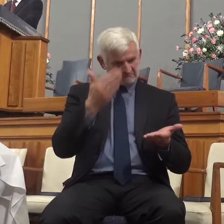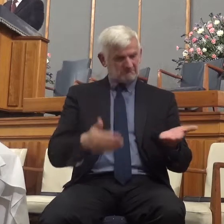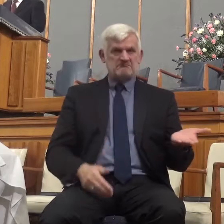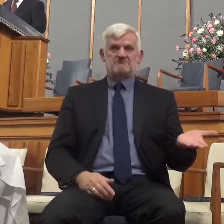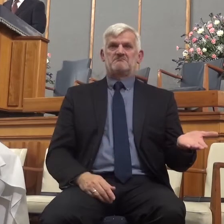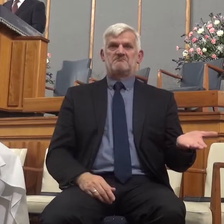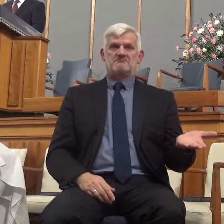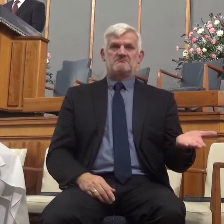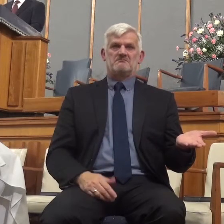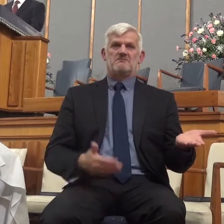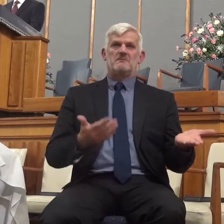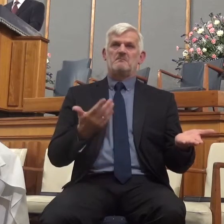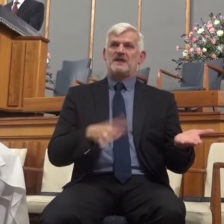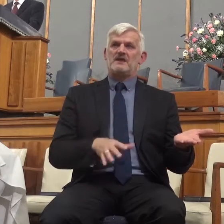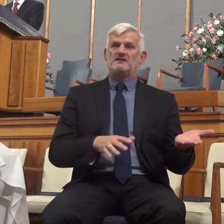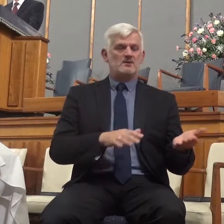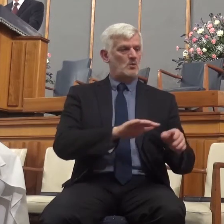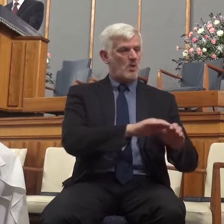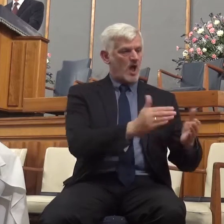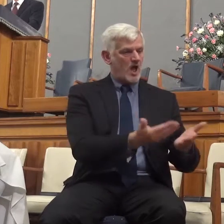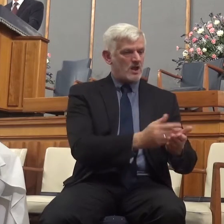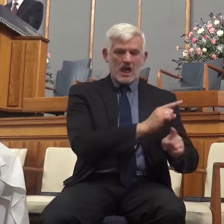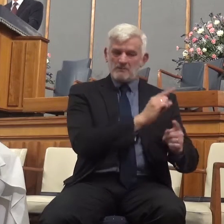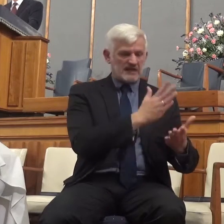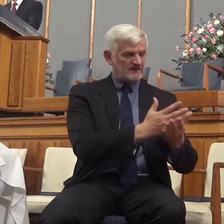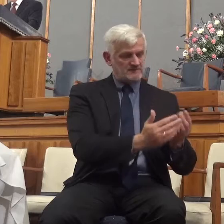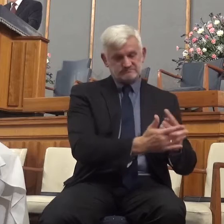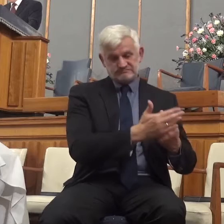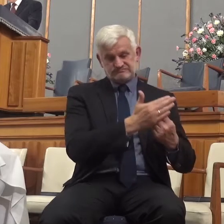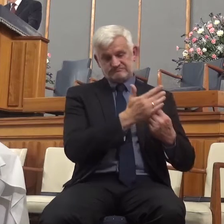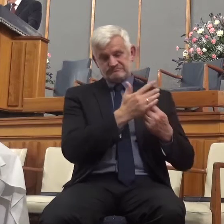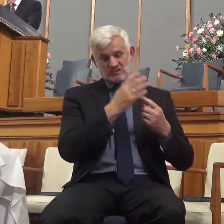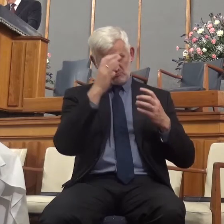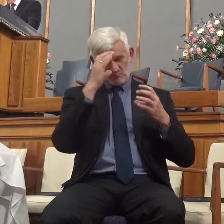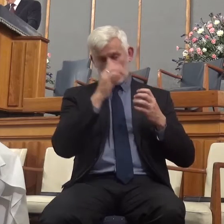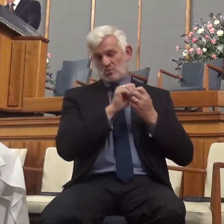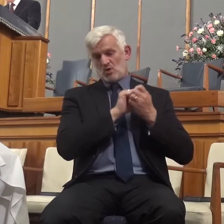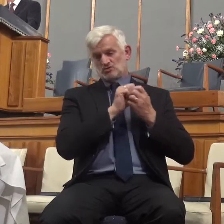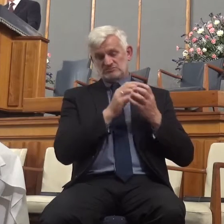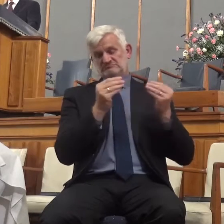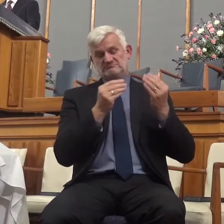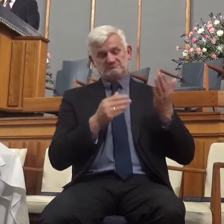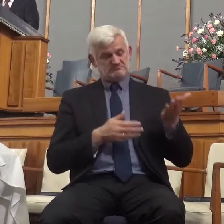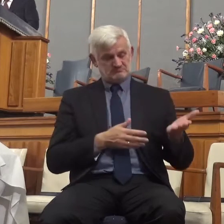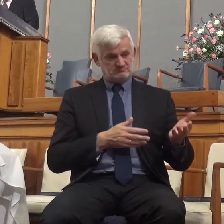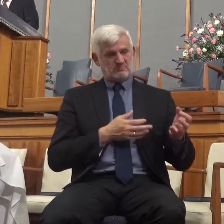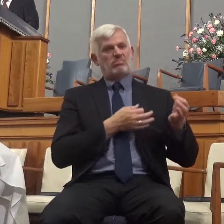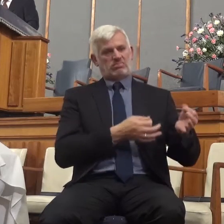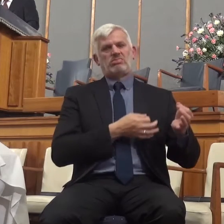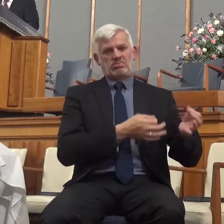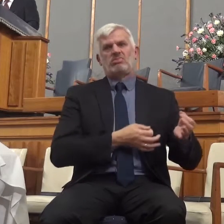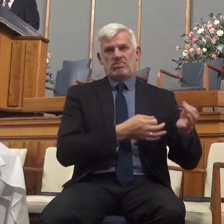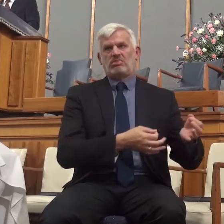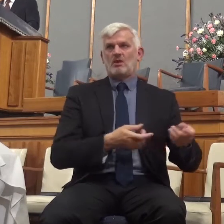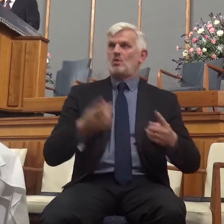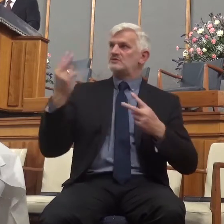So brainwashed by unbelieving things. He sees me polluted